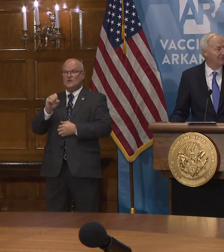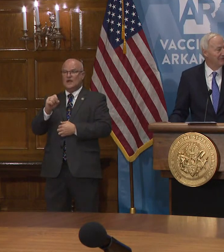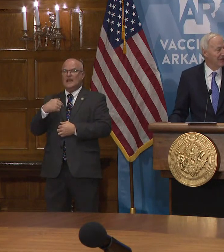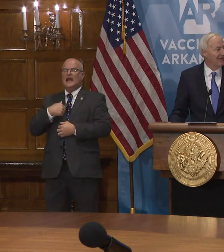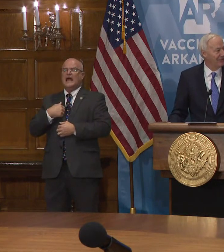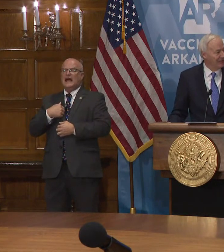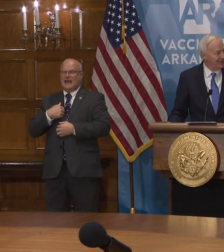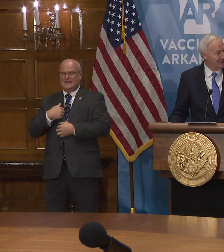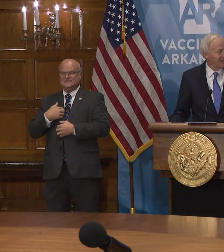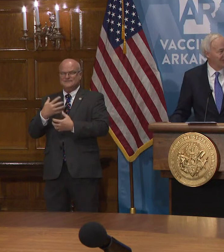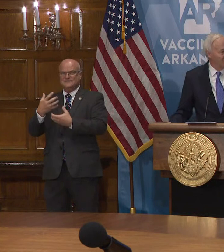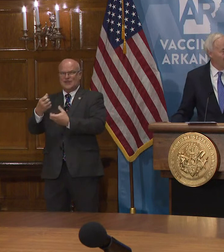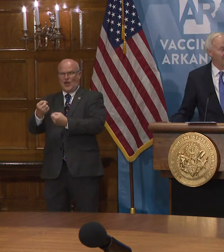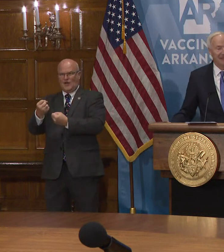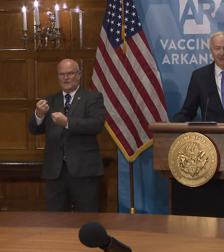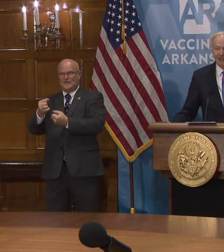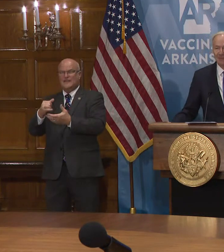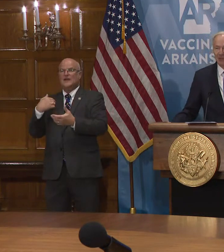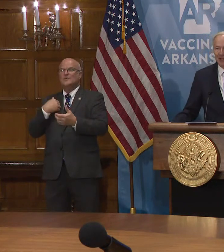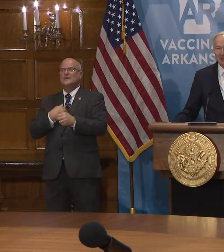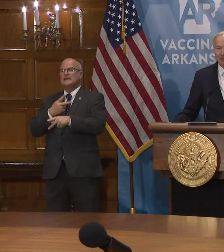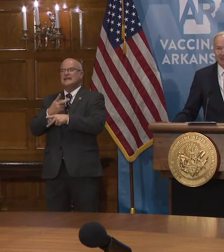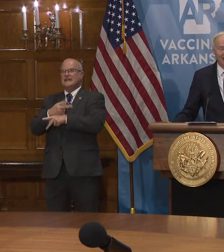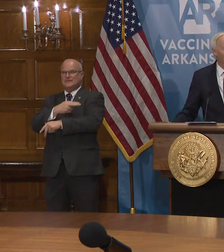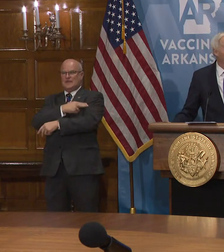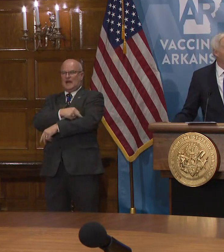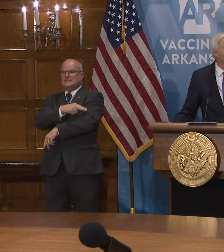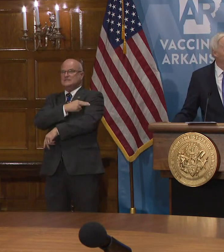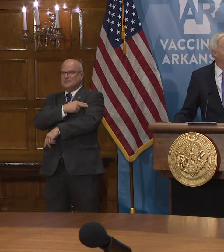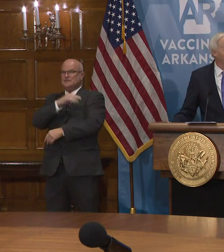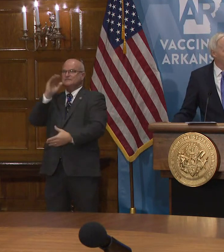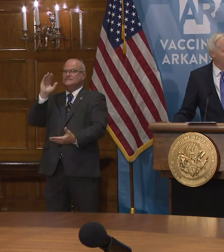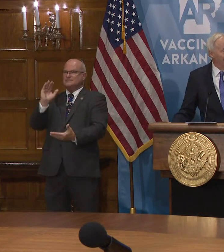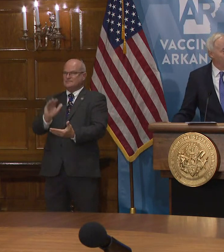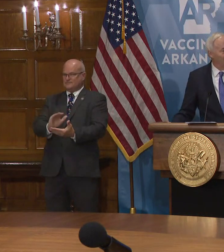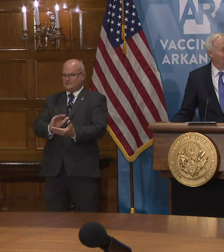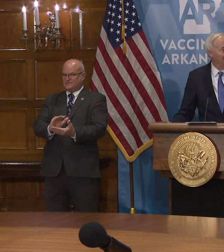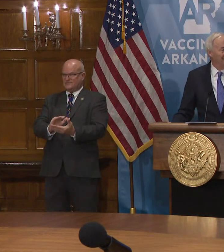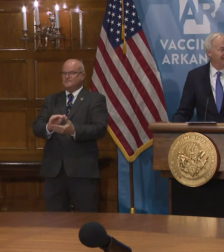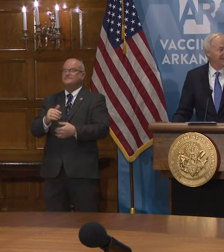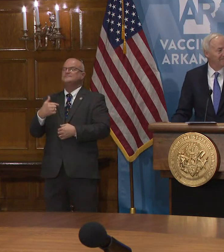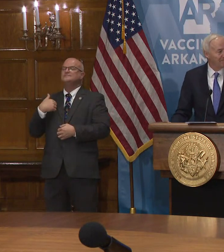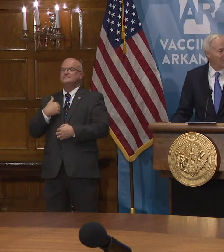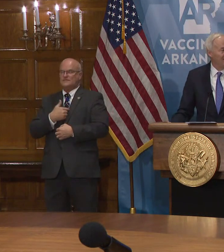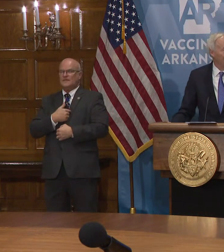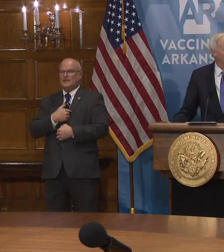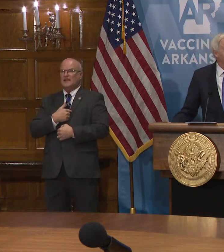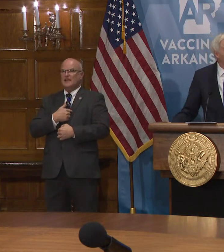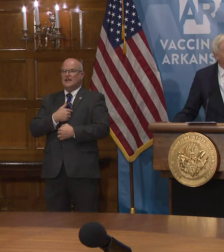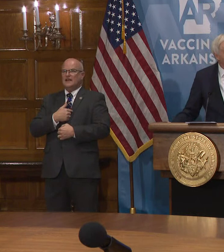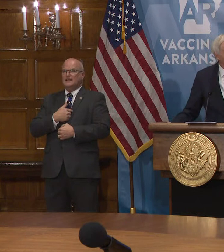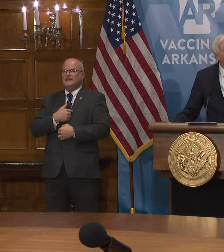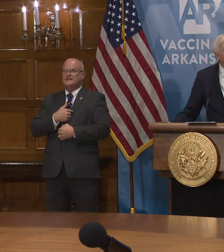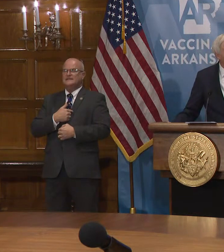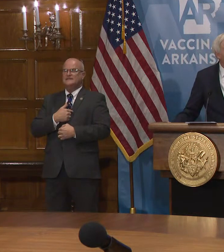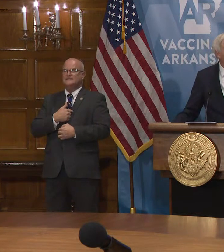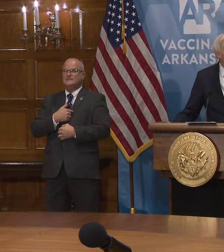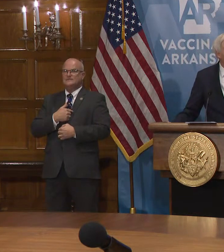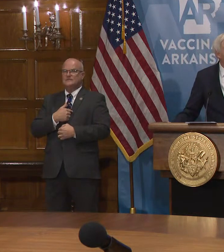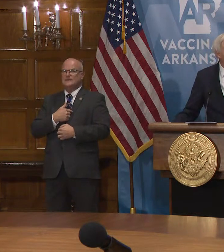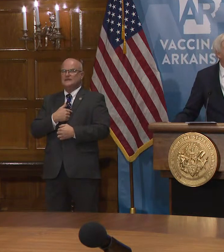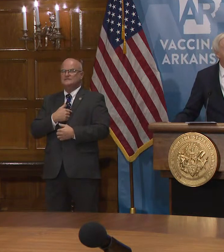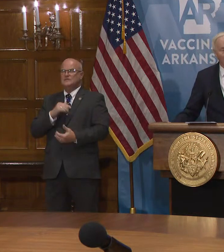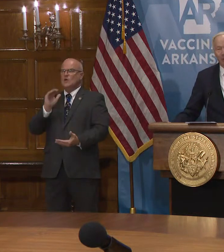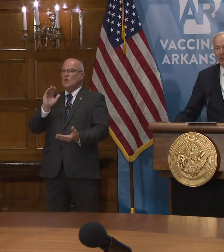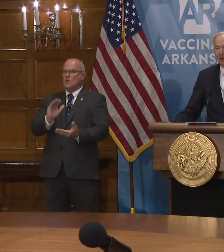some level of confidence we're going to be able to keep the hospitalizations down, and we're going to be much lower